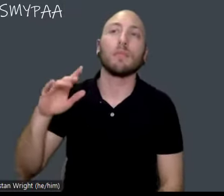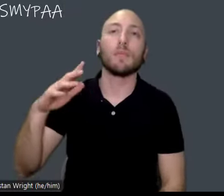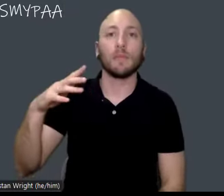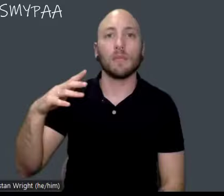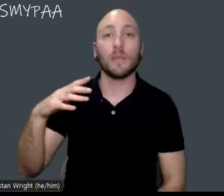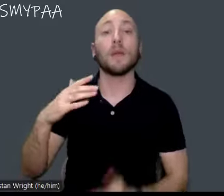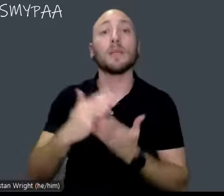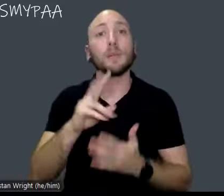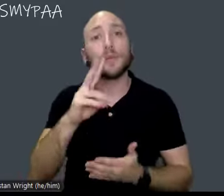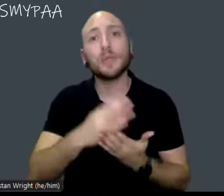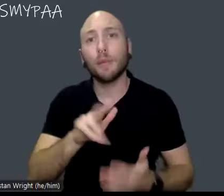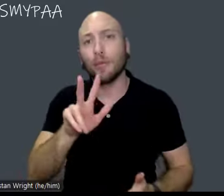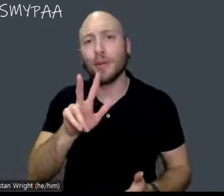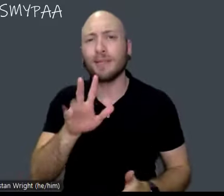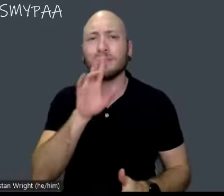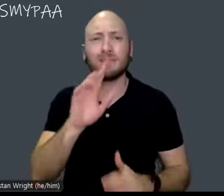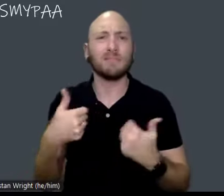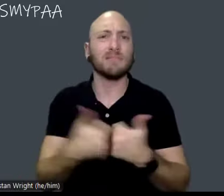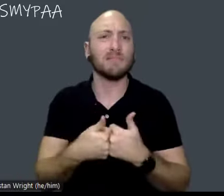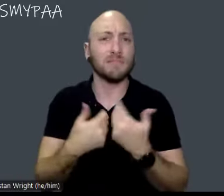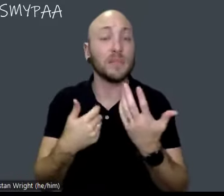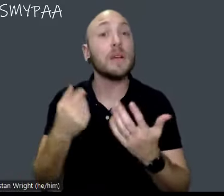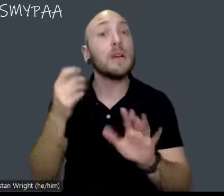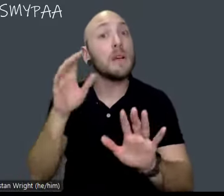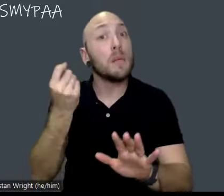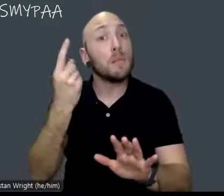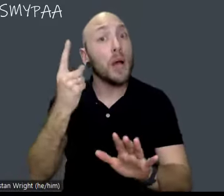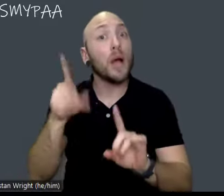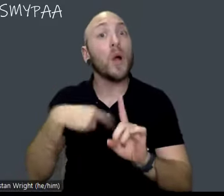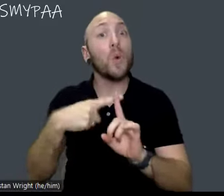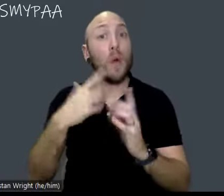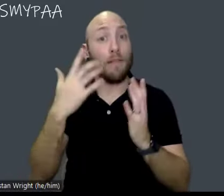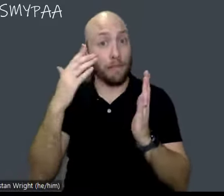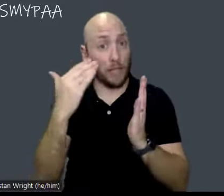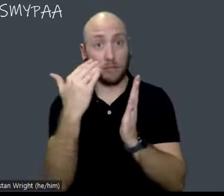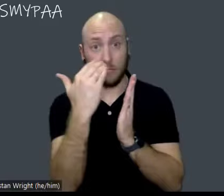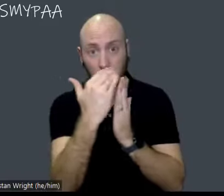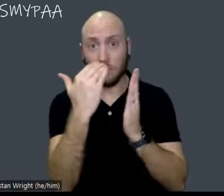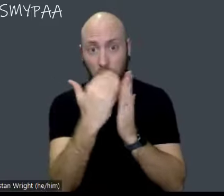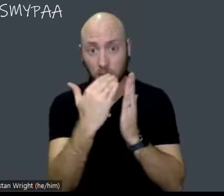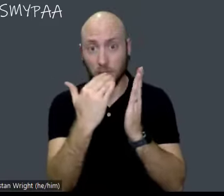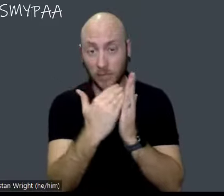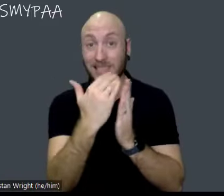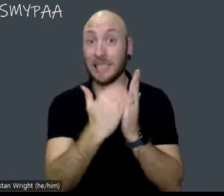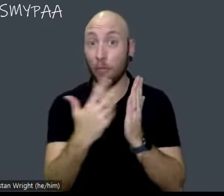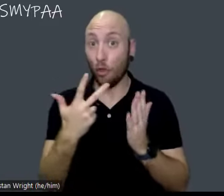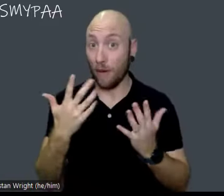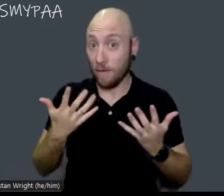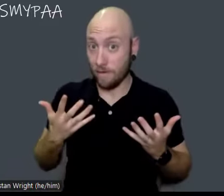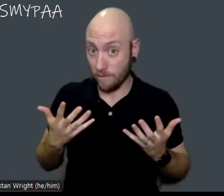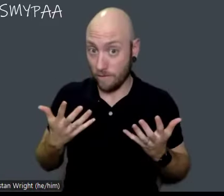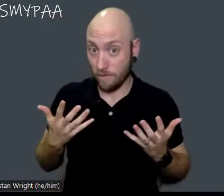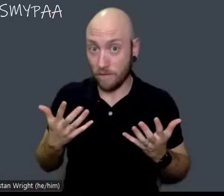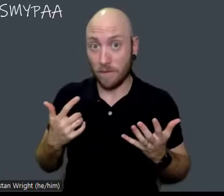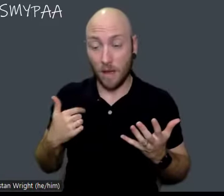step two and step three were very difficult. But when I managed to get through the steps, and when I managed to get through step three and gave